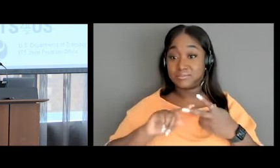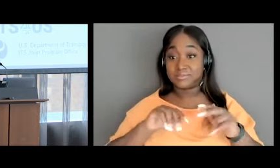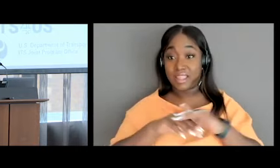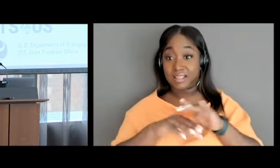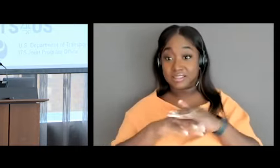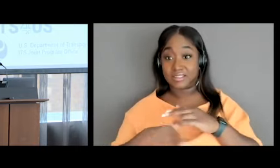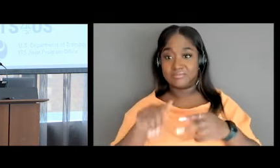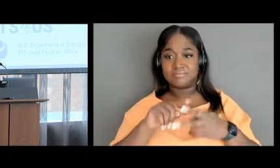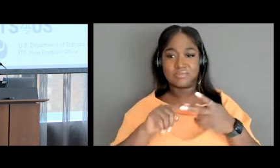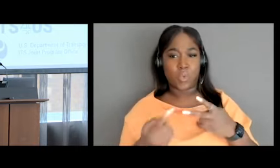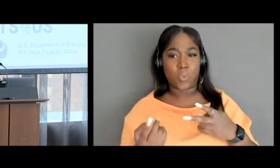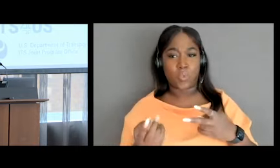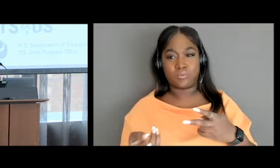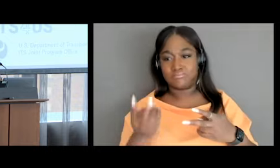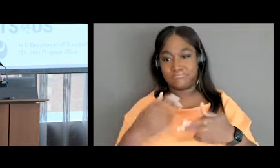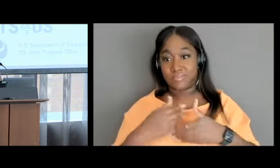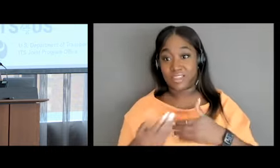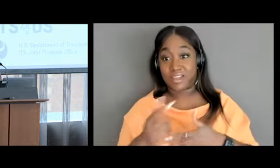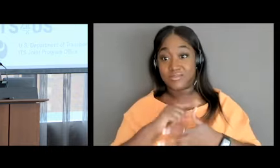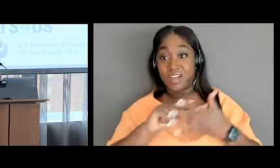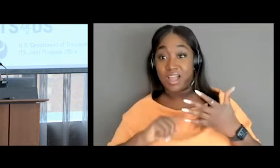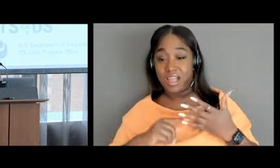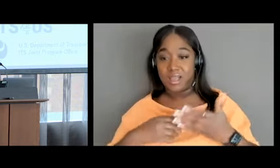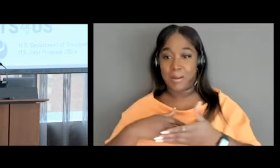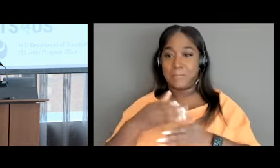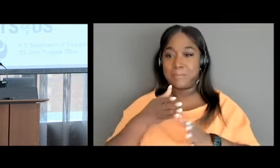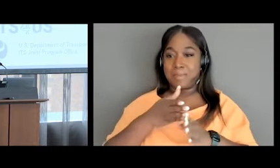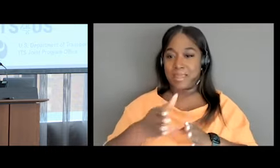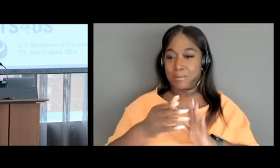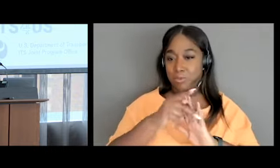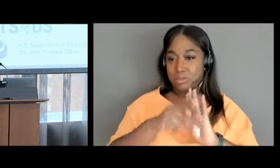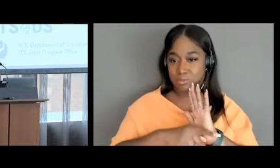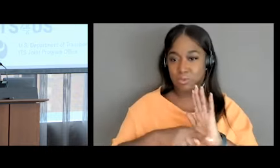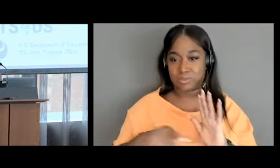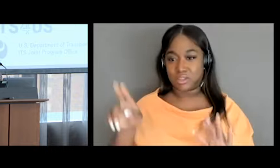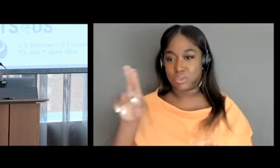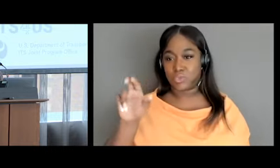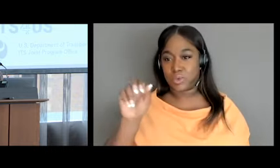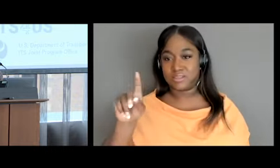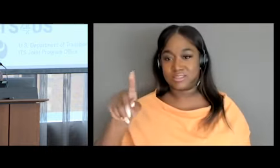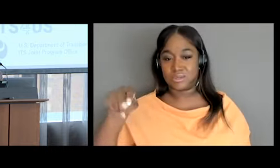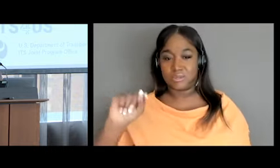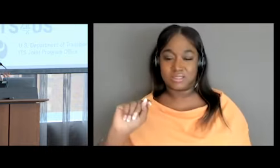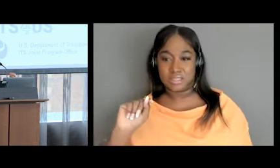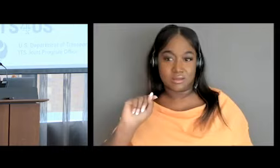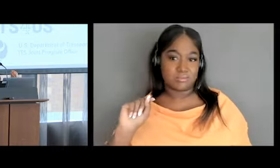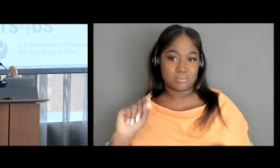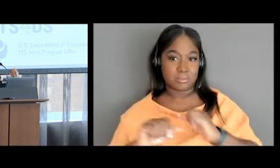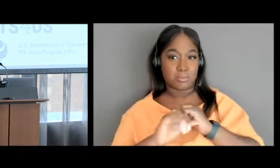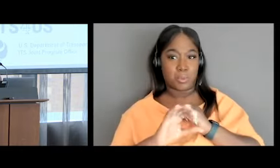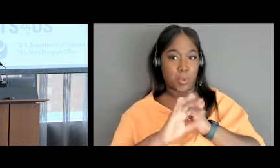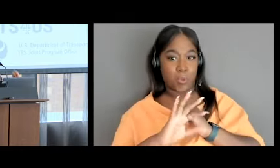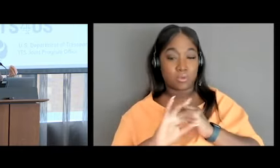is promoting. But I find that practitioners have a really hard time interpreting that in absence of